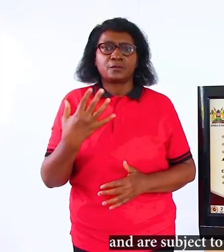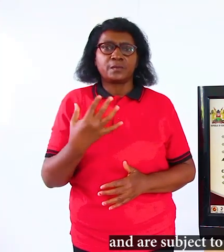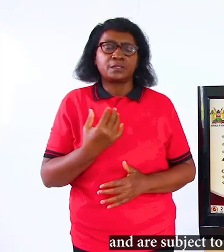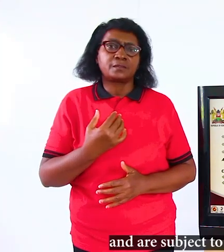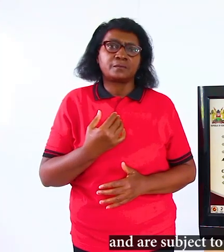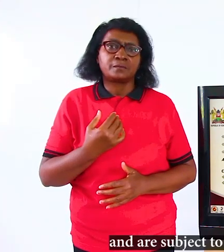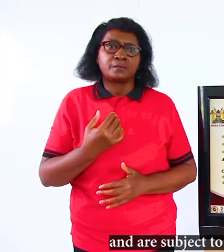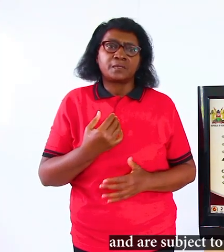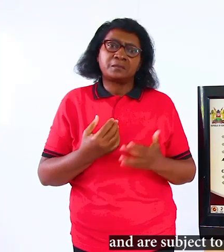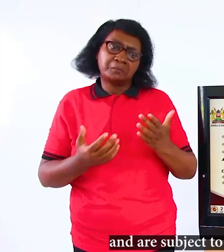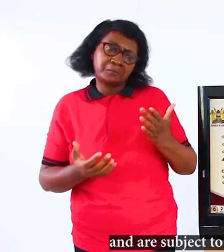subjects to periodic reviews.